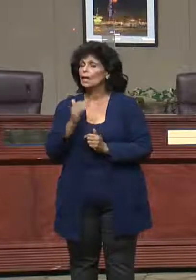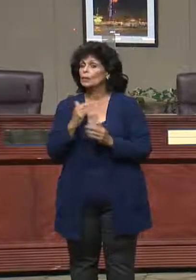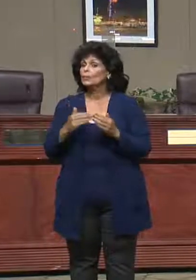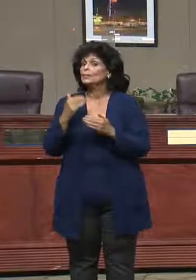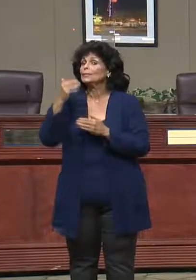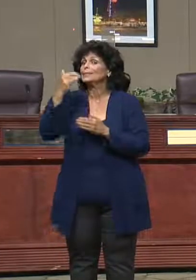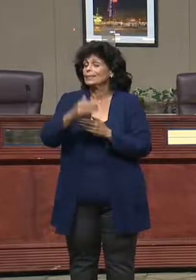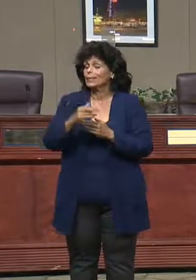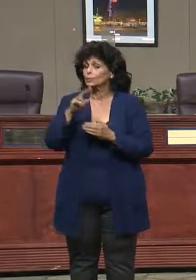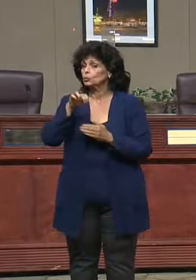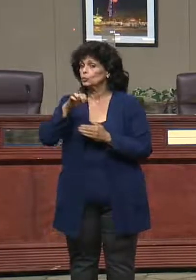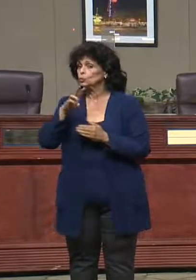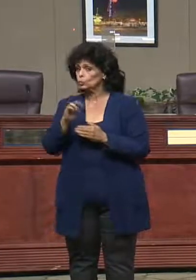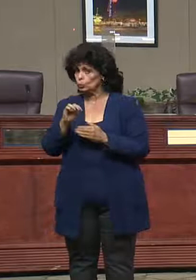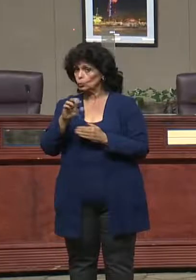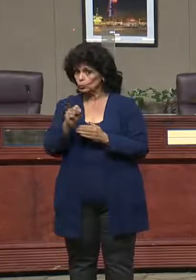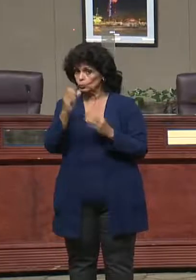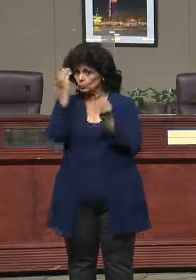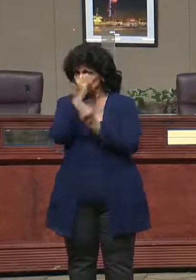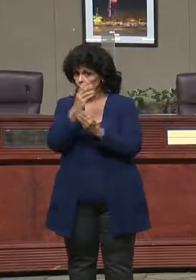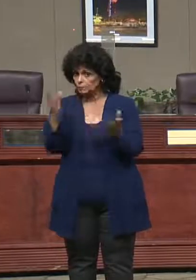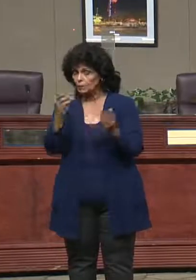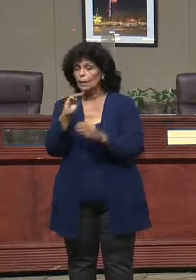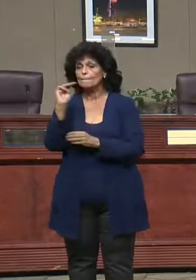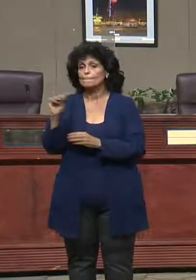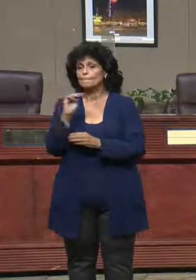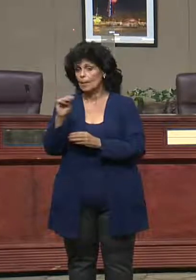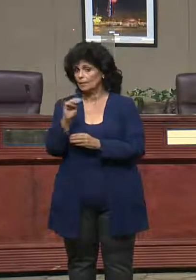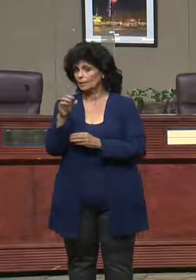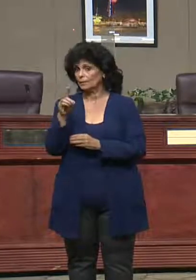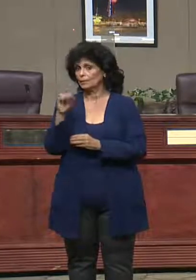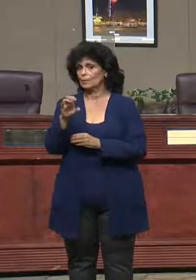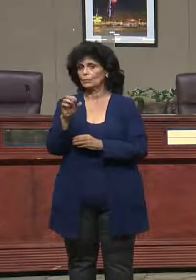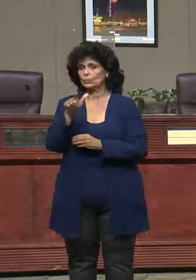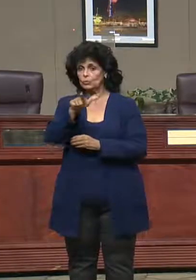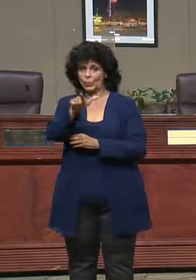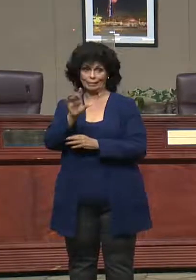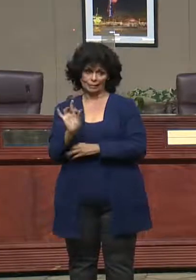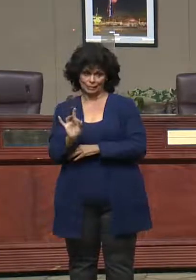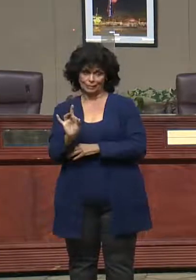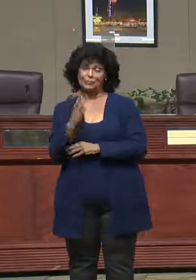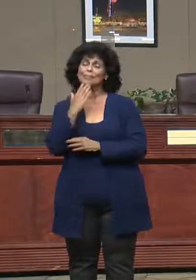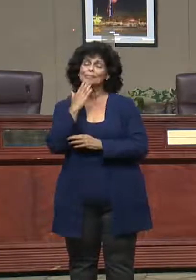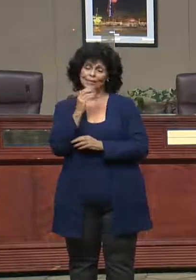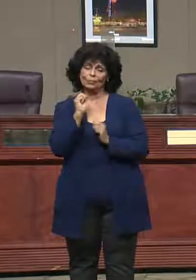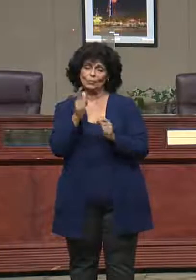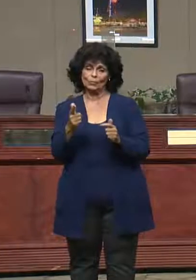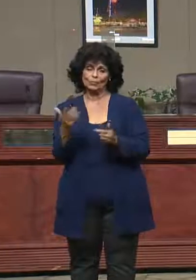press briefing is scheduled for Monday, December the 28th. Thank you all for being here.